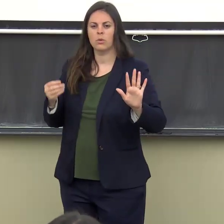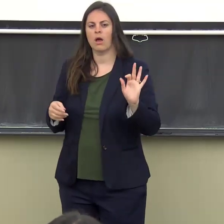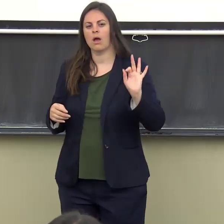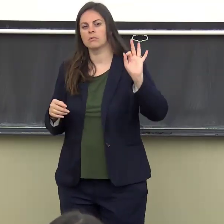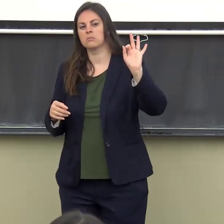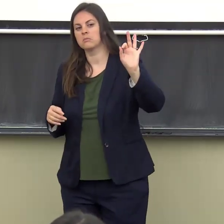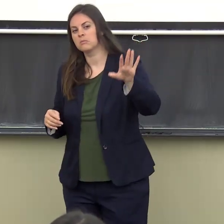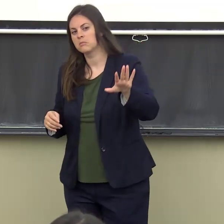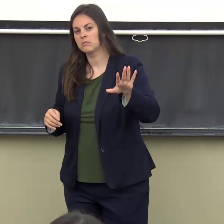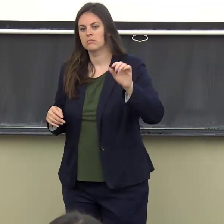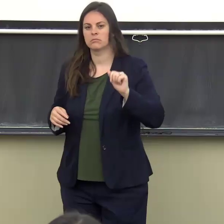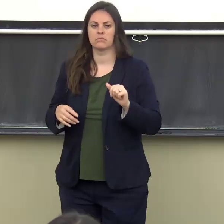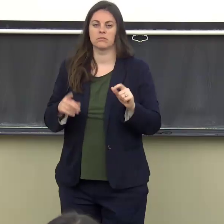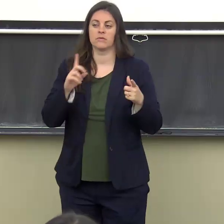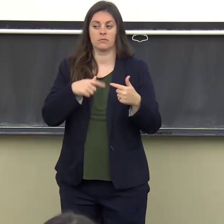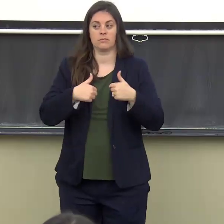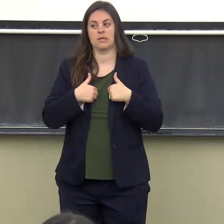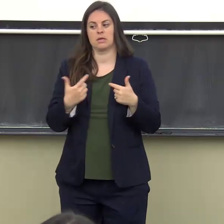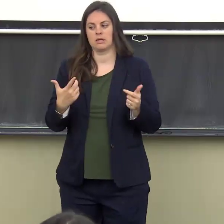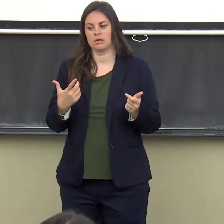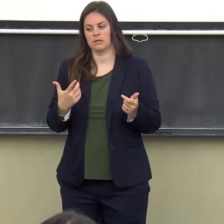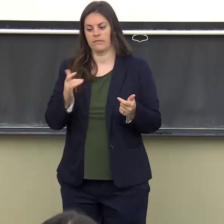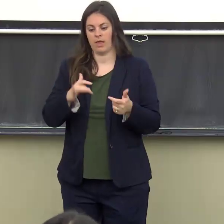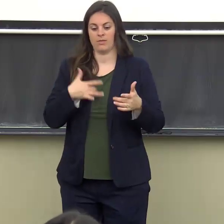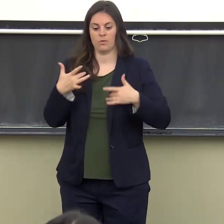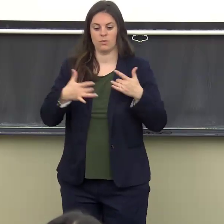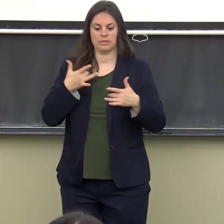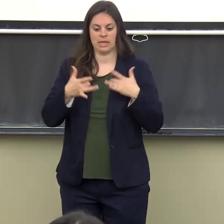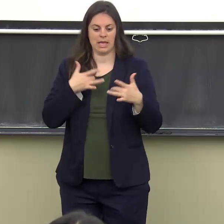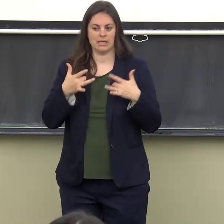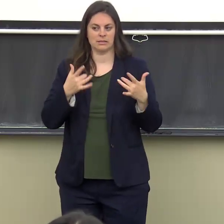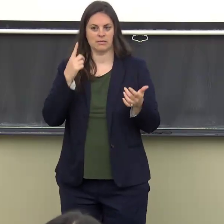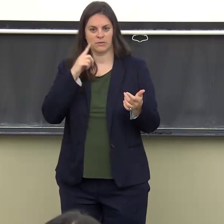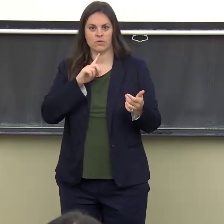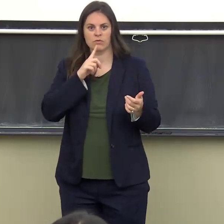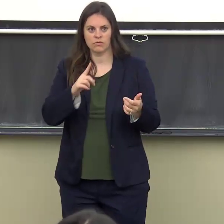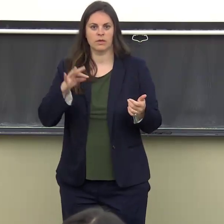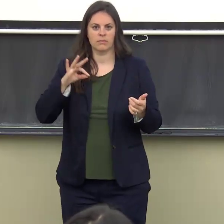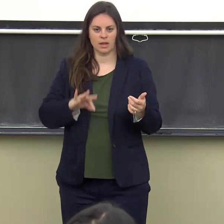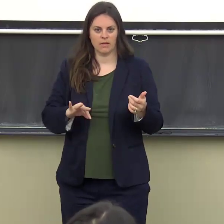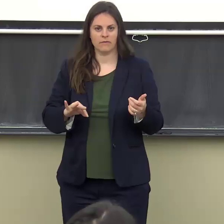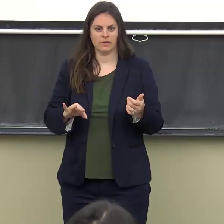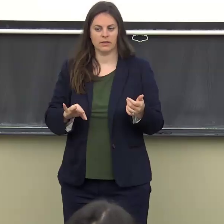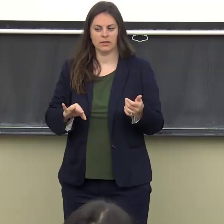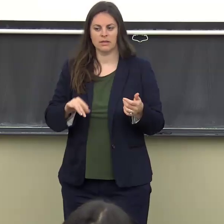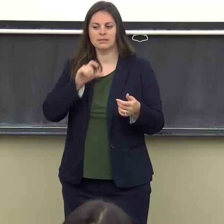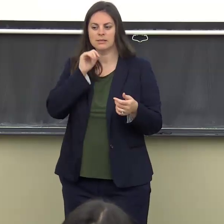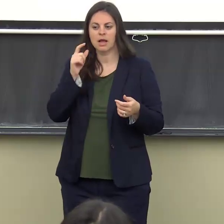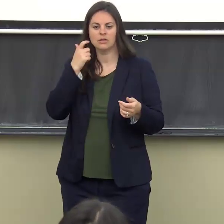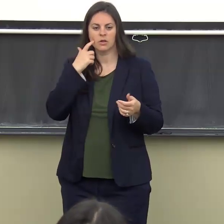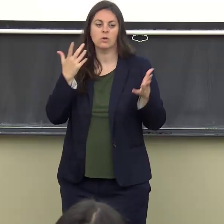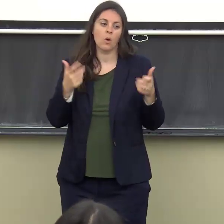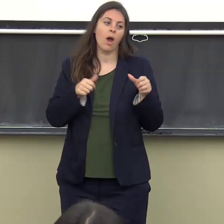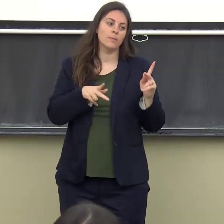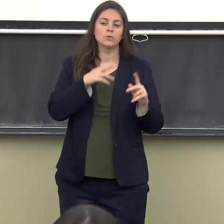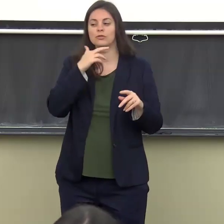ray of sunshine to me, which is that the enthusiasm I hear, because it's for real benefit. And it is not just, oh, we're doing opportunities and risks